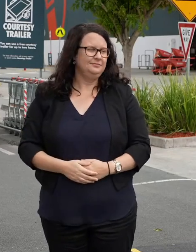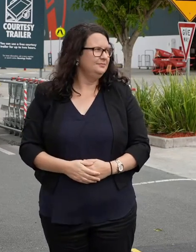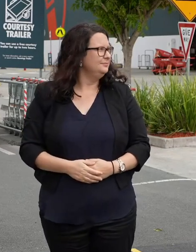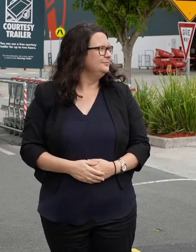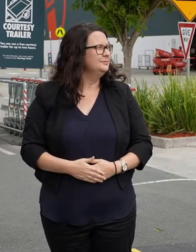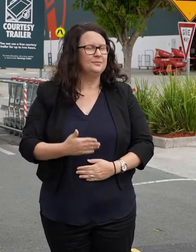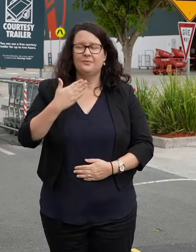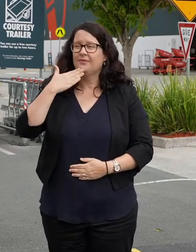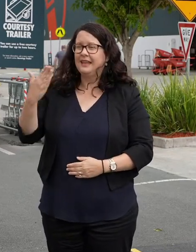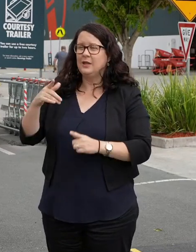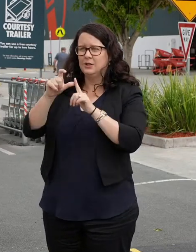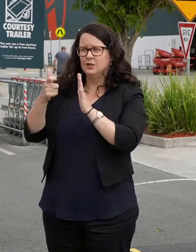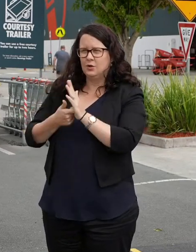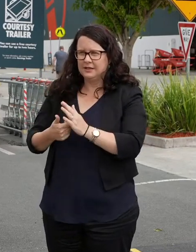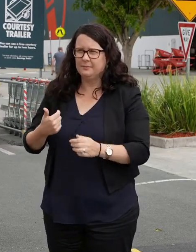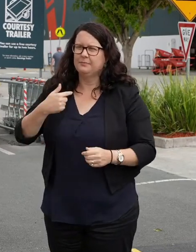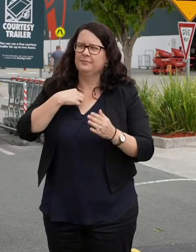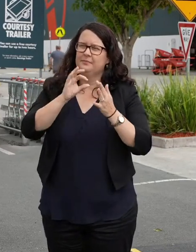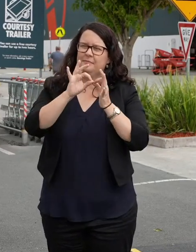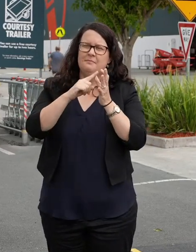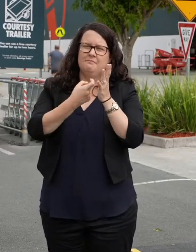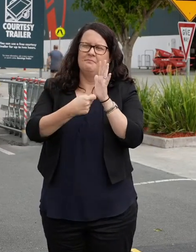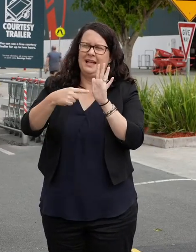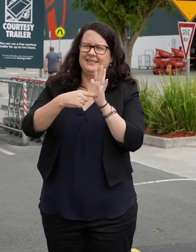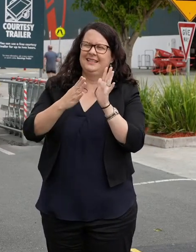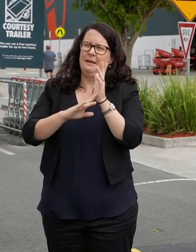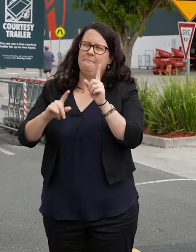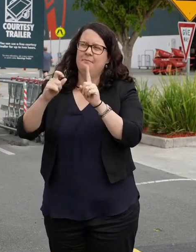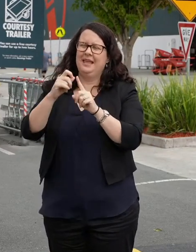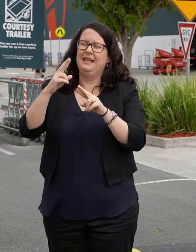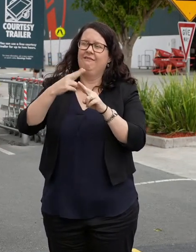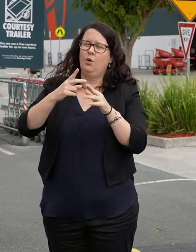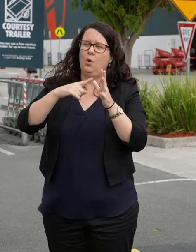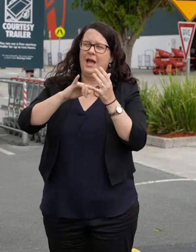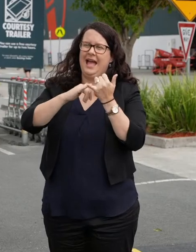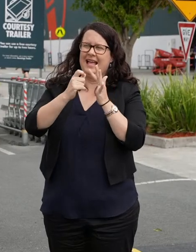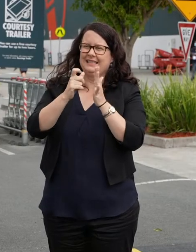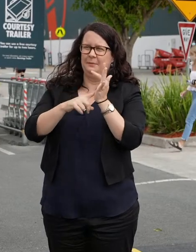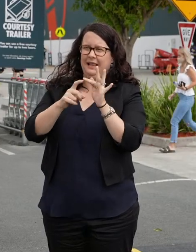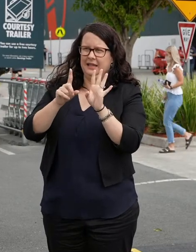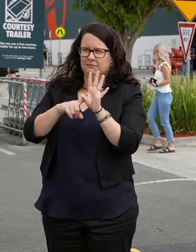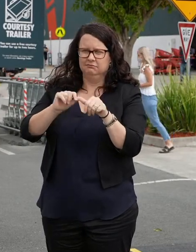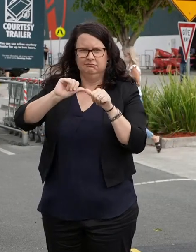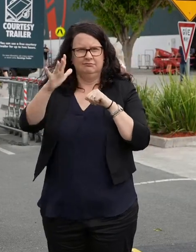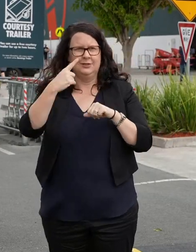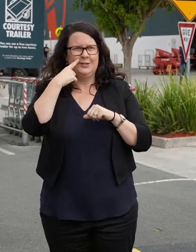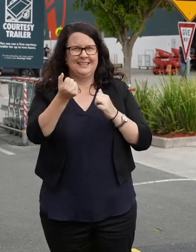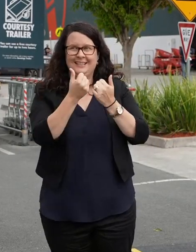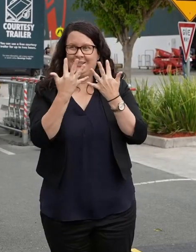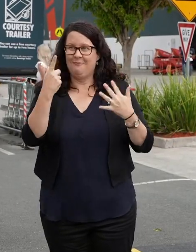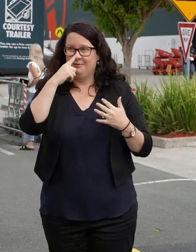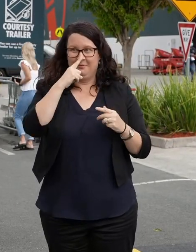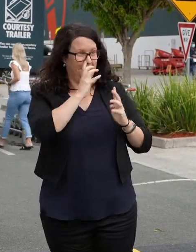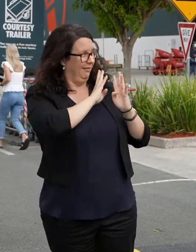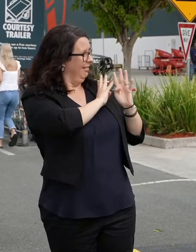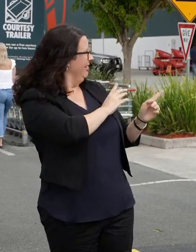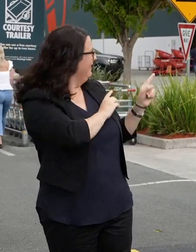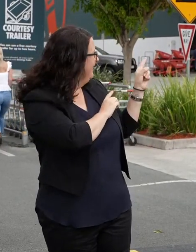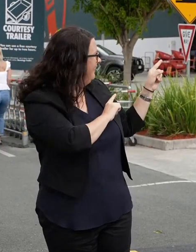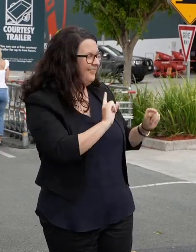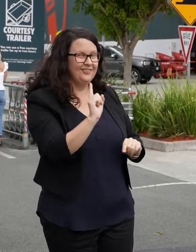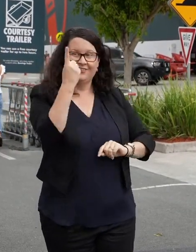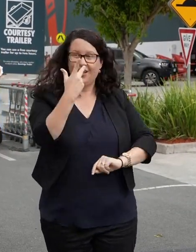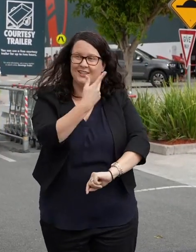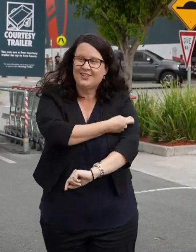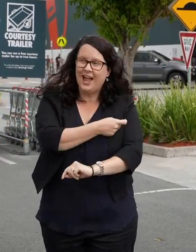Thank you, Doctor. Bart Mellish, State Member for Aspley. It's great to be out here at Bunnings today to see so many people out here getting their first jab or their